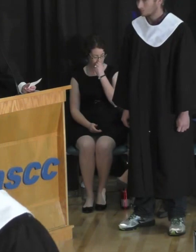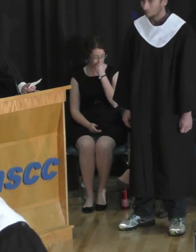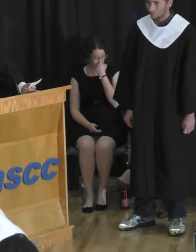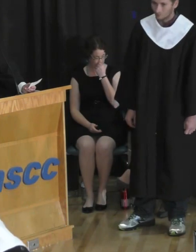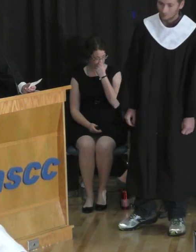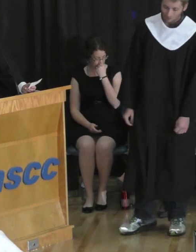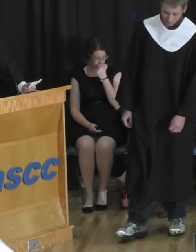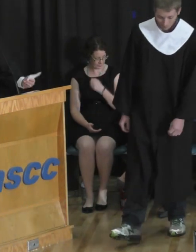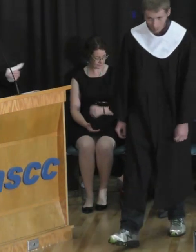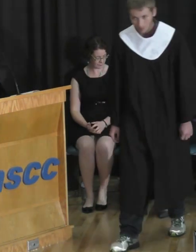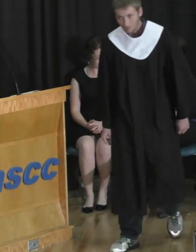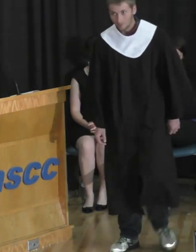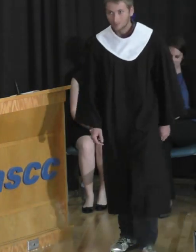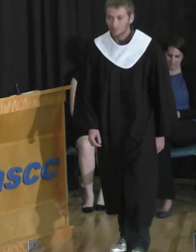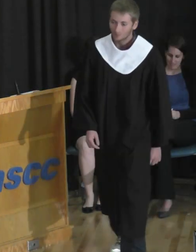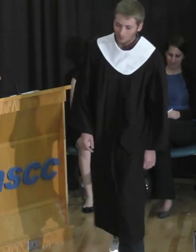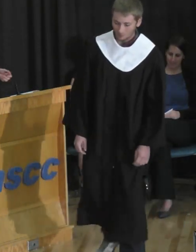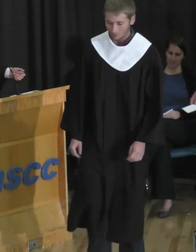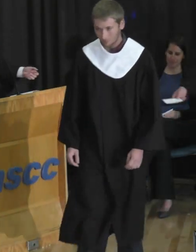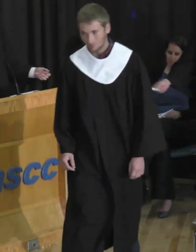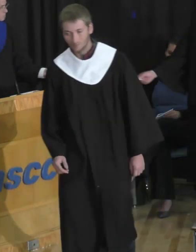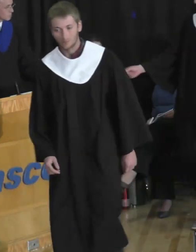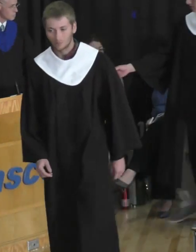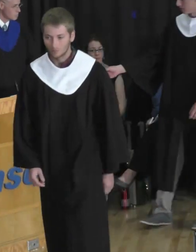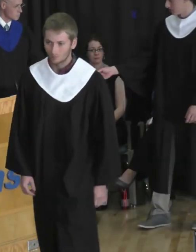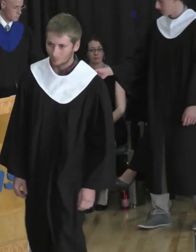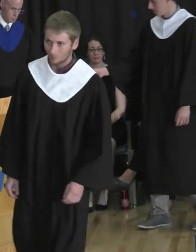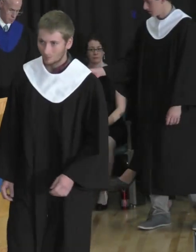Ryan Barkhouse.